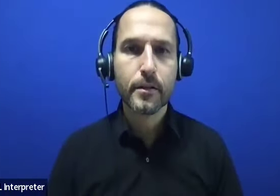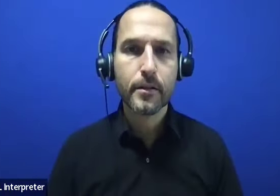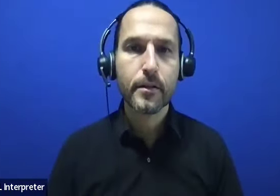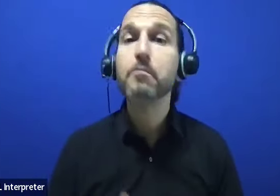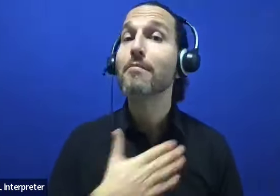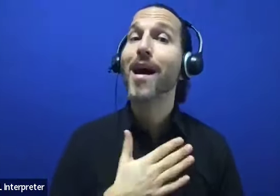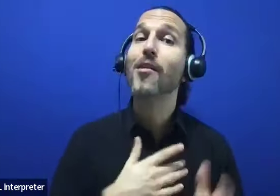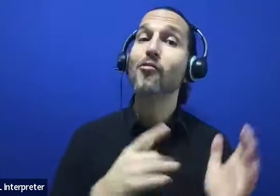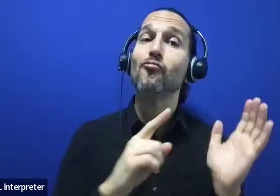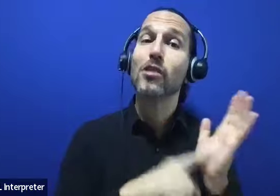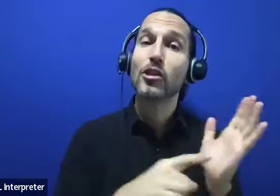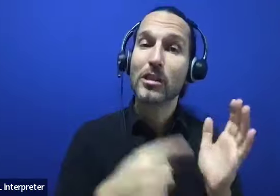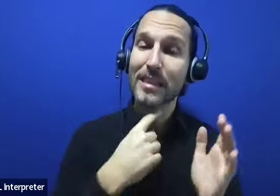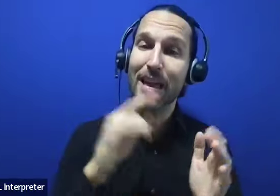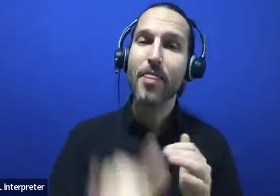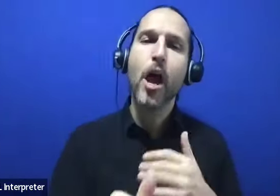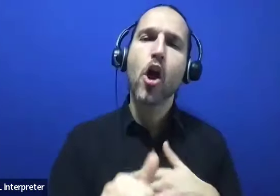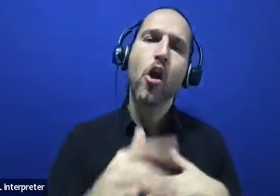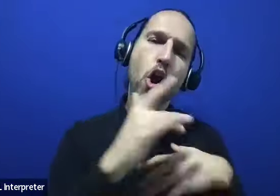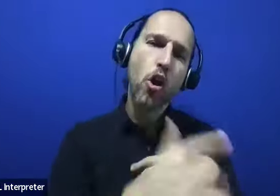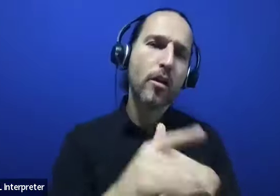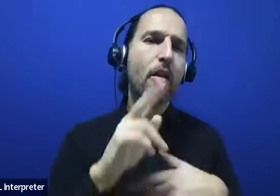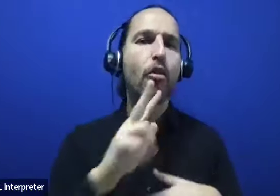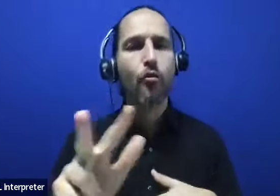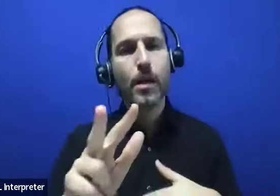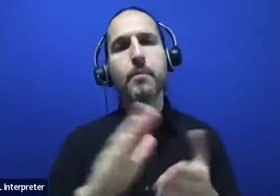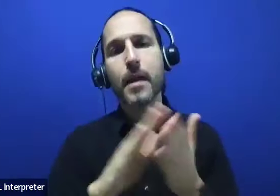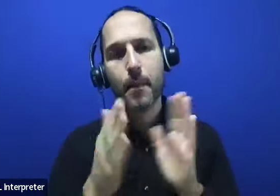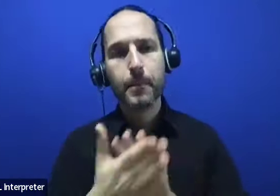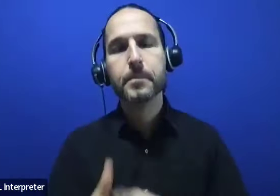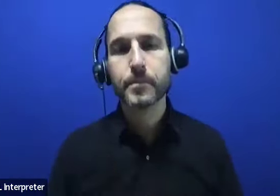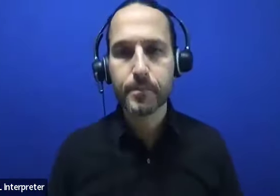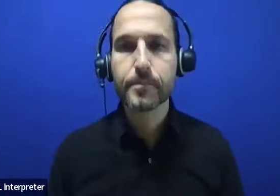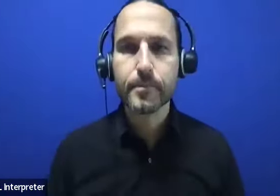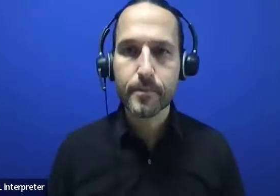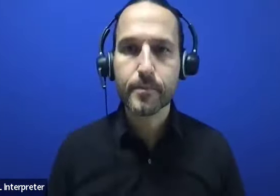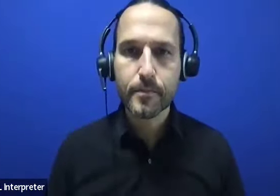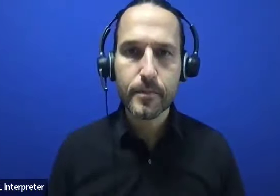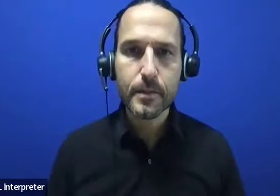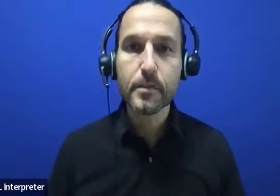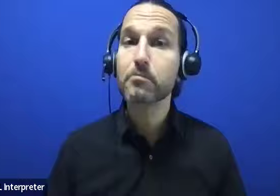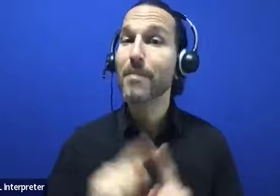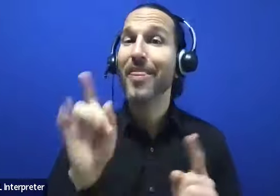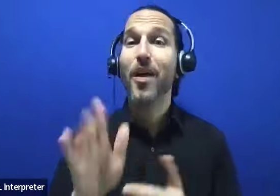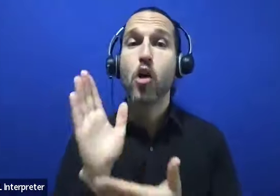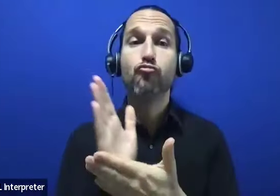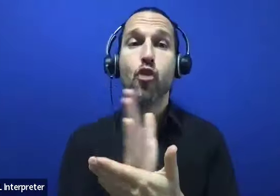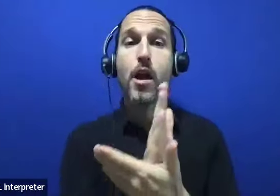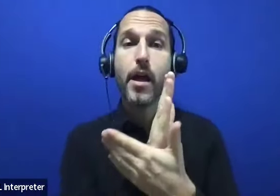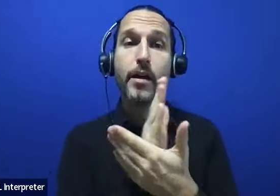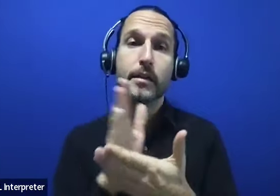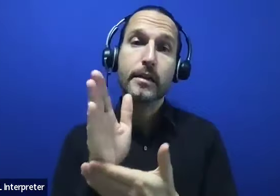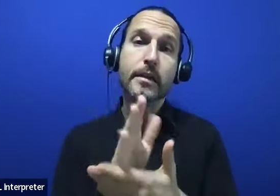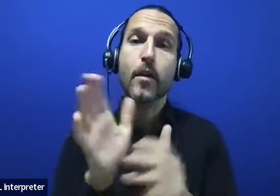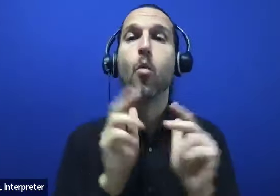For my research, it's typically the early part of 3, just having turned 3. But the range, some of the kids